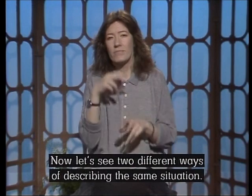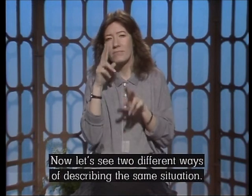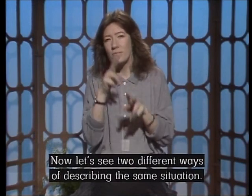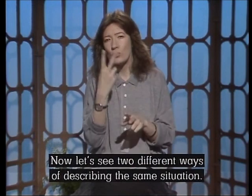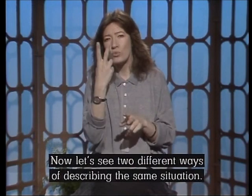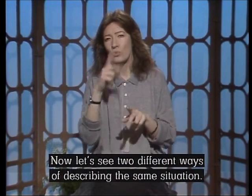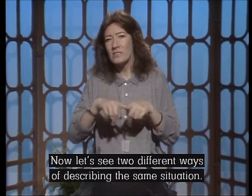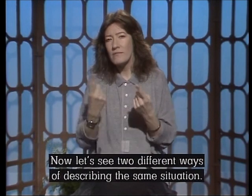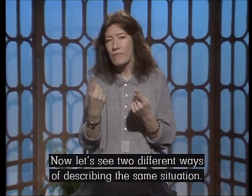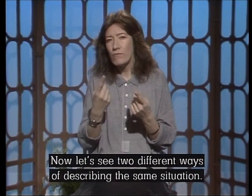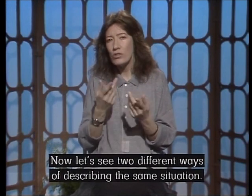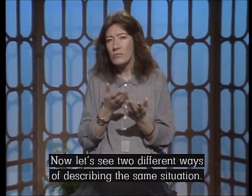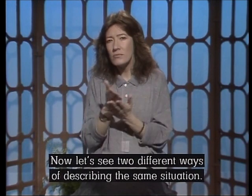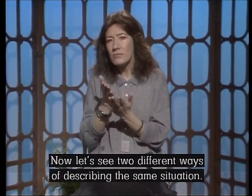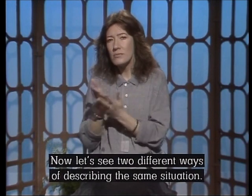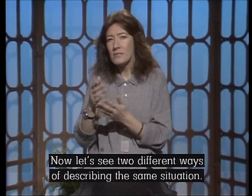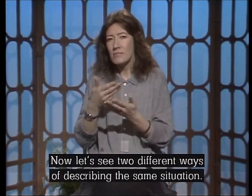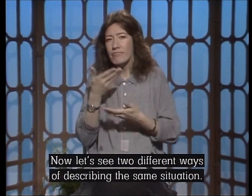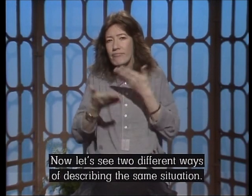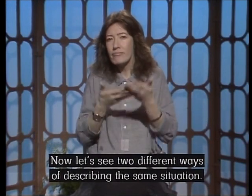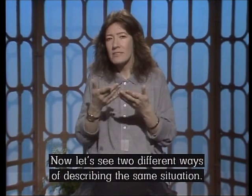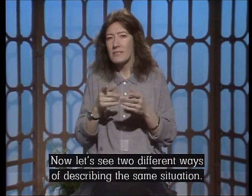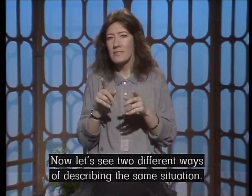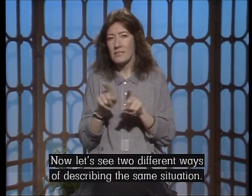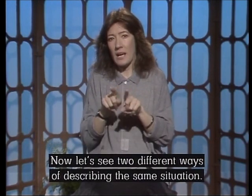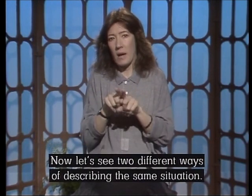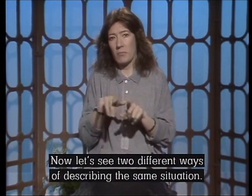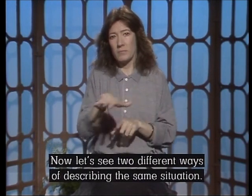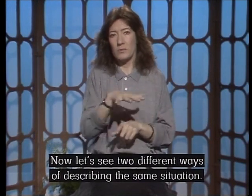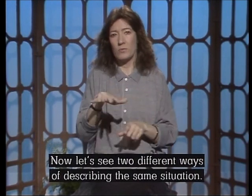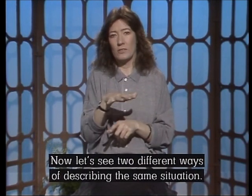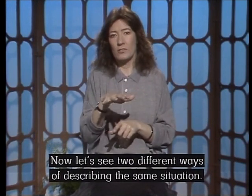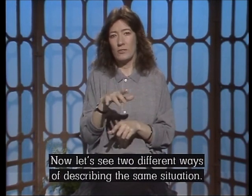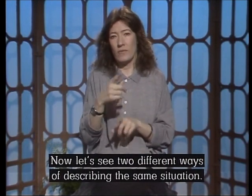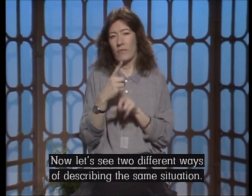Now let's see two different ways of describing the same situation.